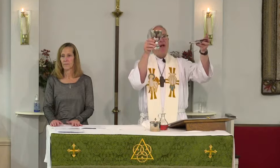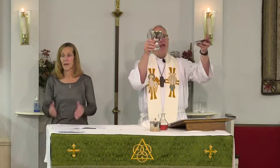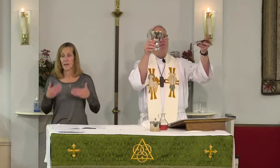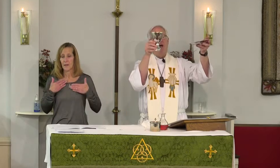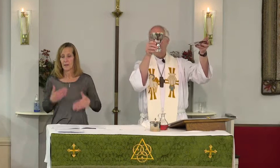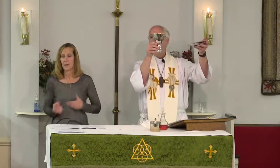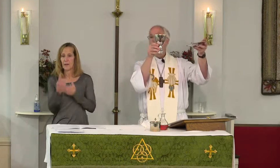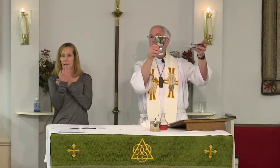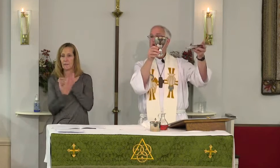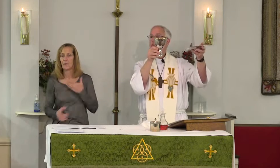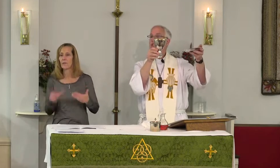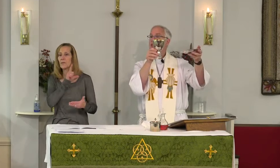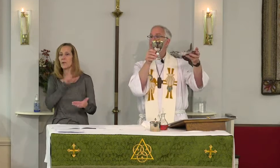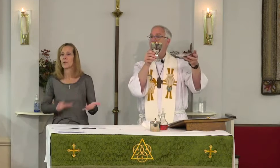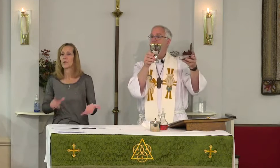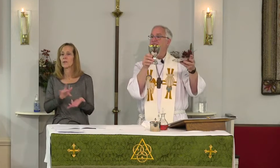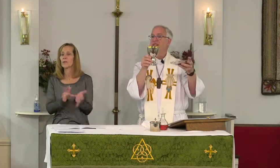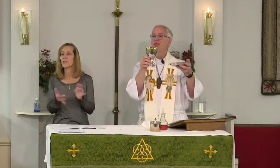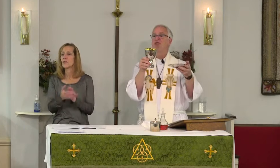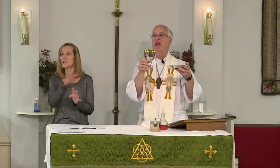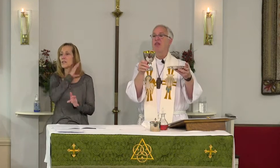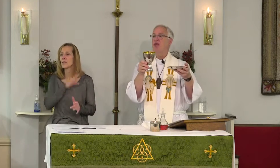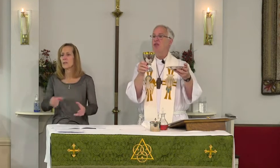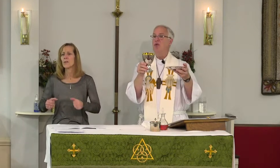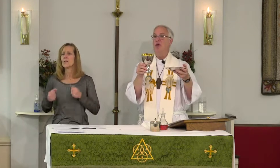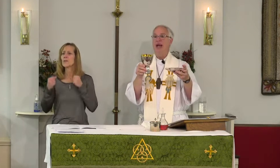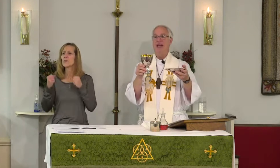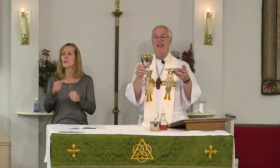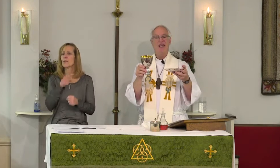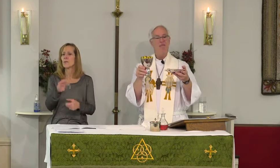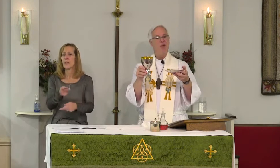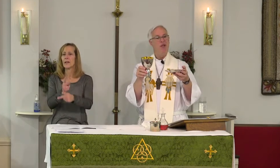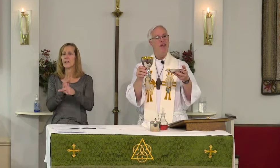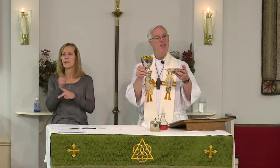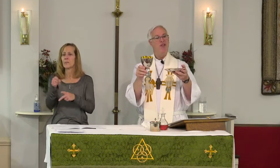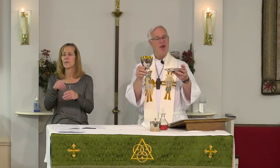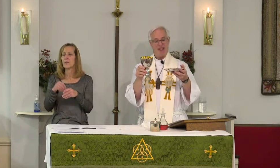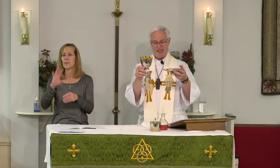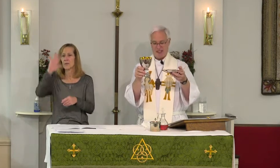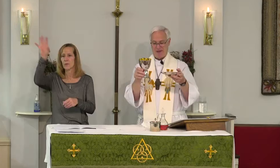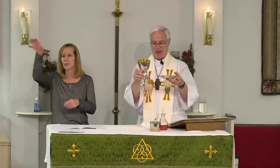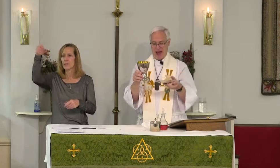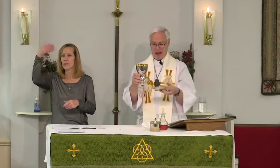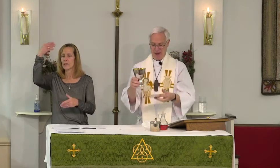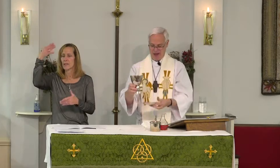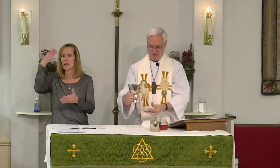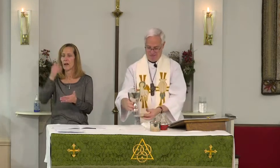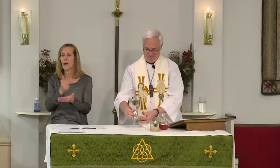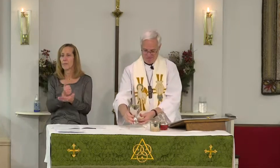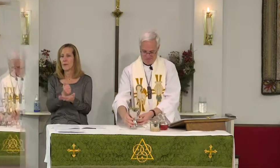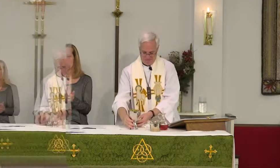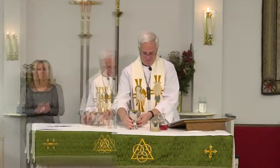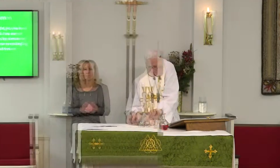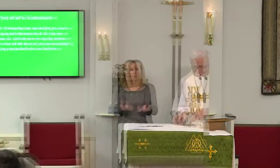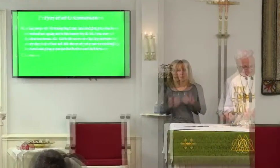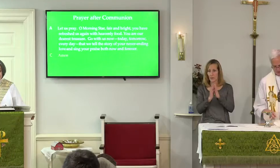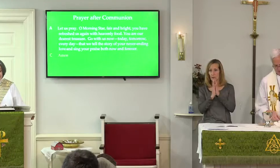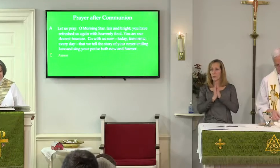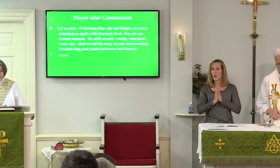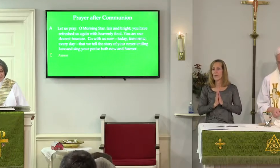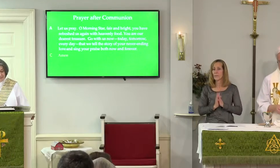The body and blood of our Lord Jesus Christ strengthen you and keep you in his grace. Amen. Let us